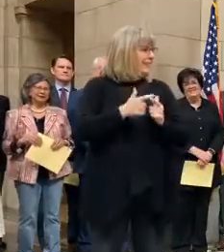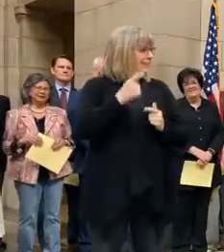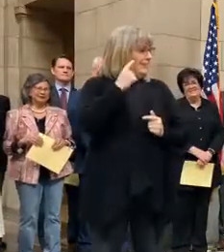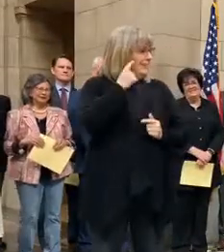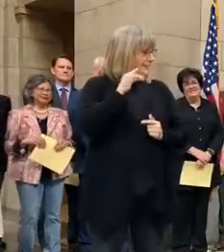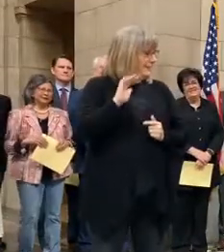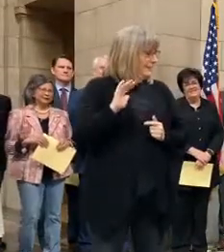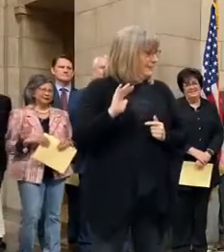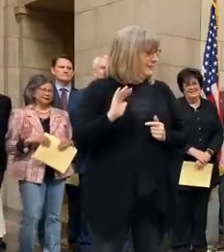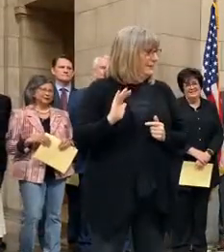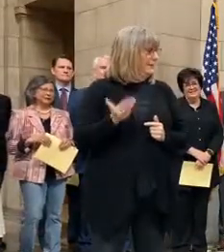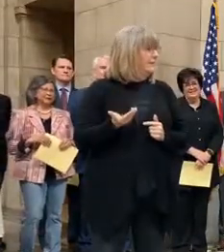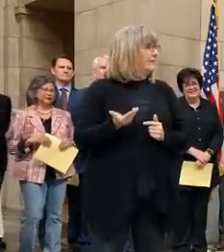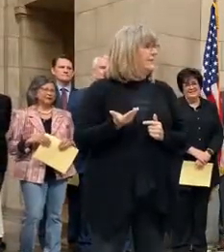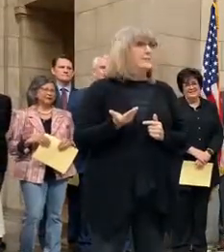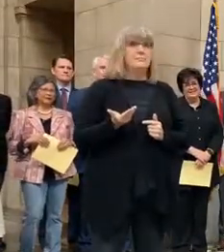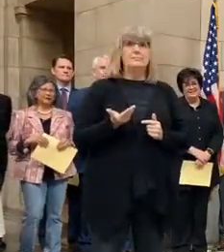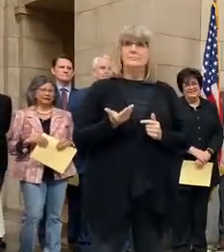I think,